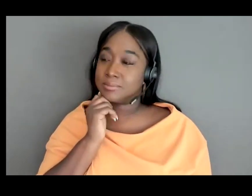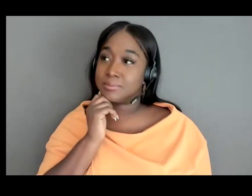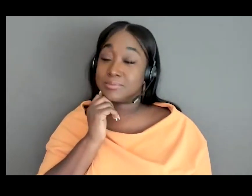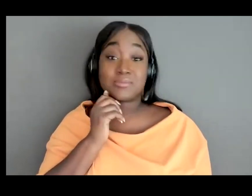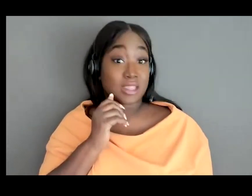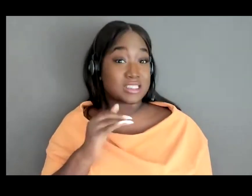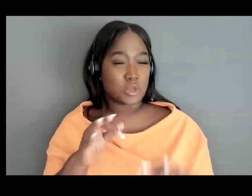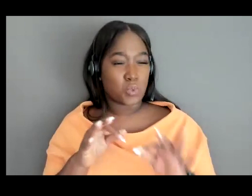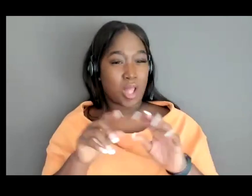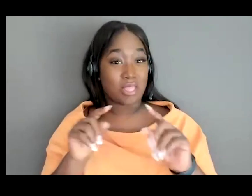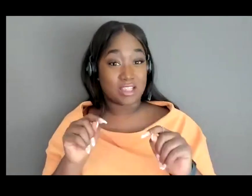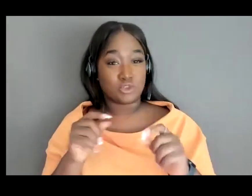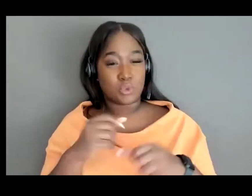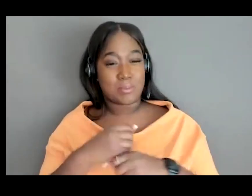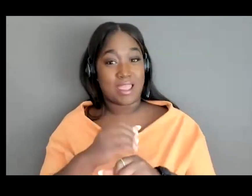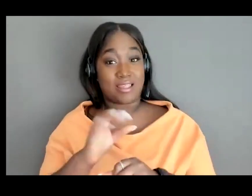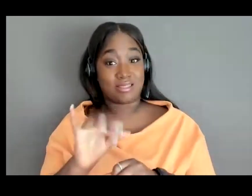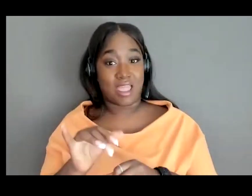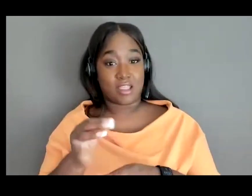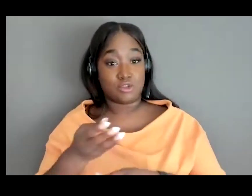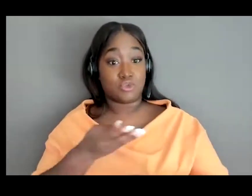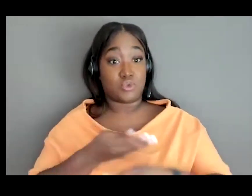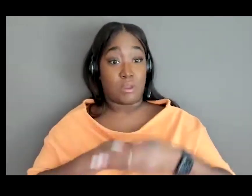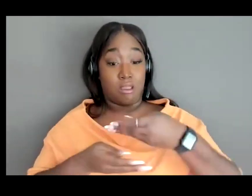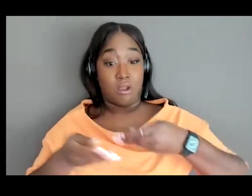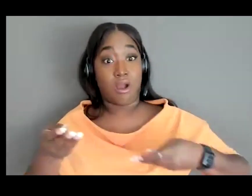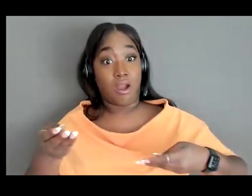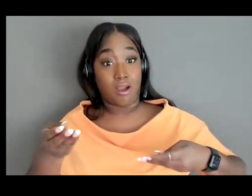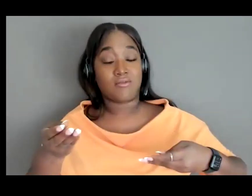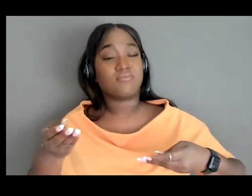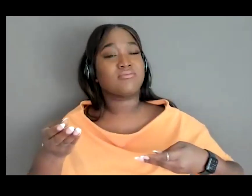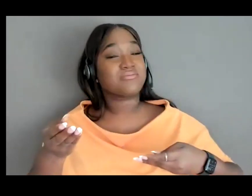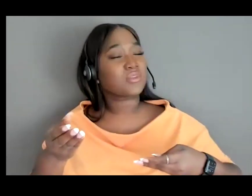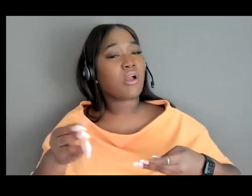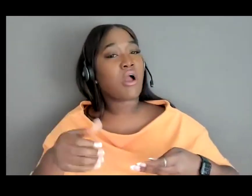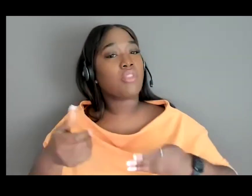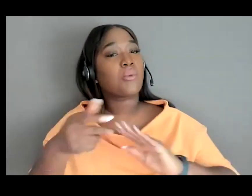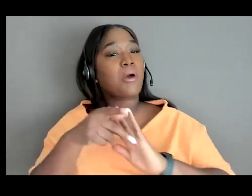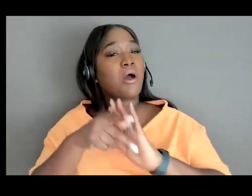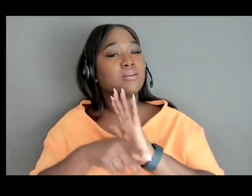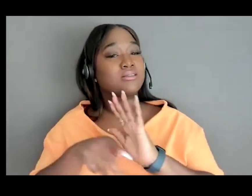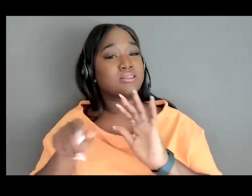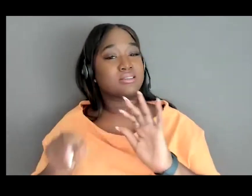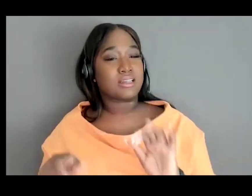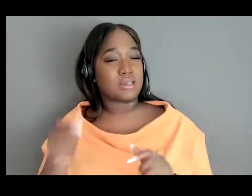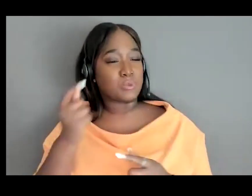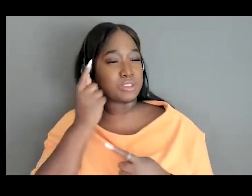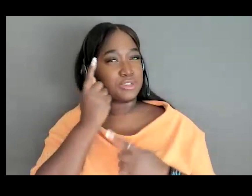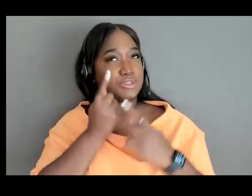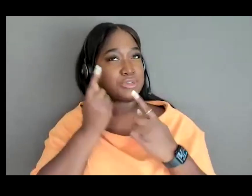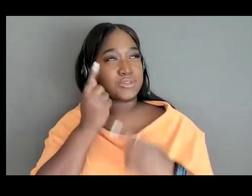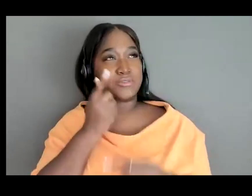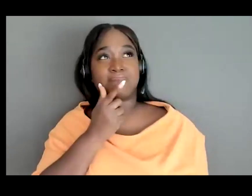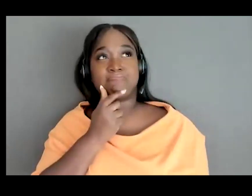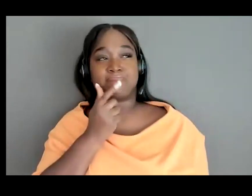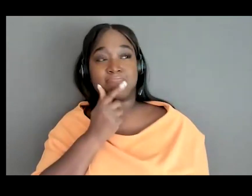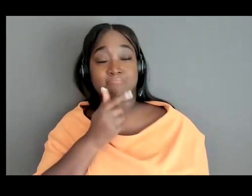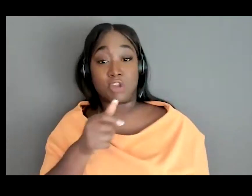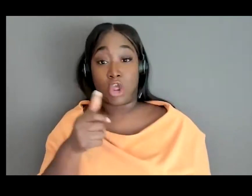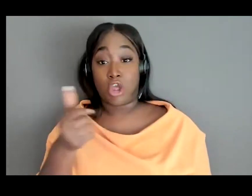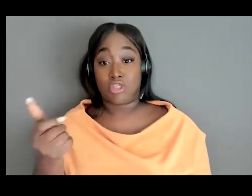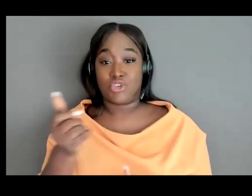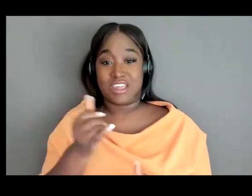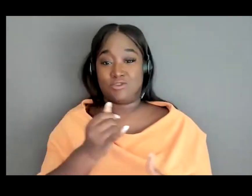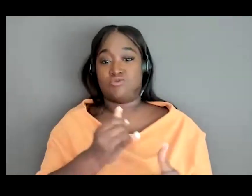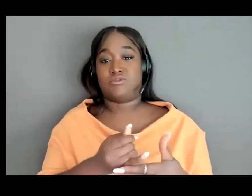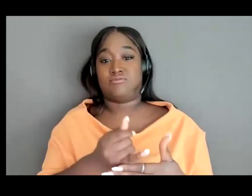is it worth it to make that trade-off? And what other policies can we consider? What other interventions could we model that